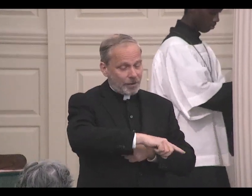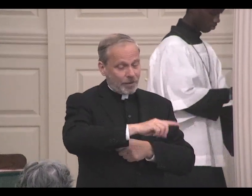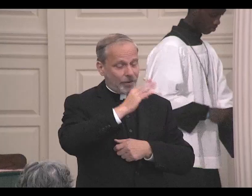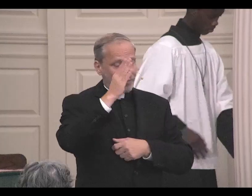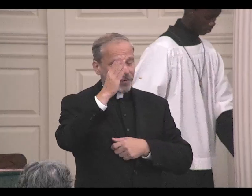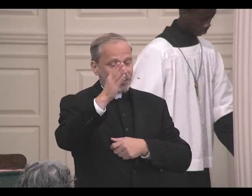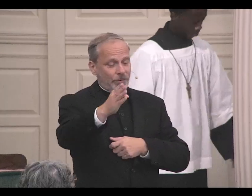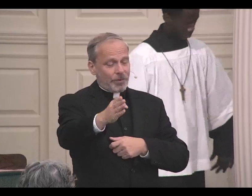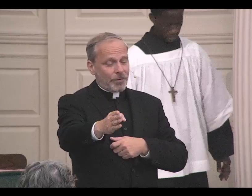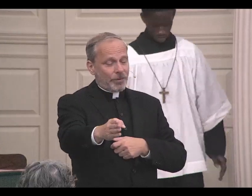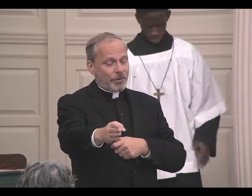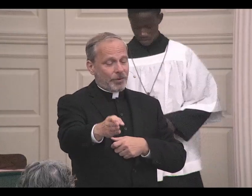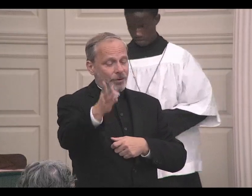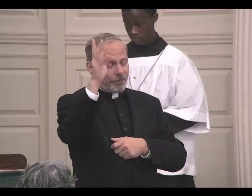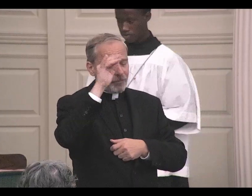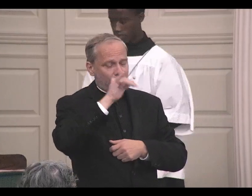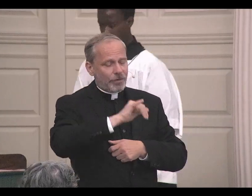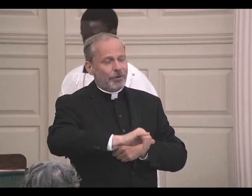their Lord forever.